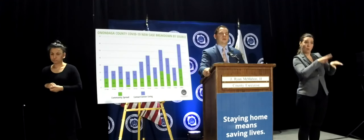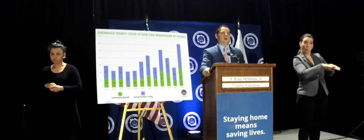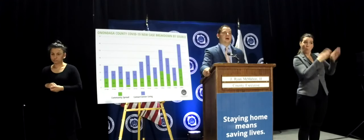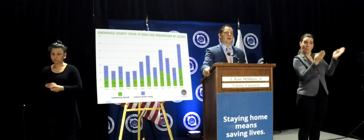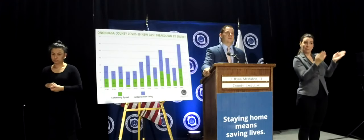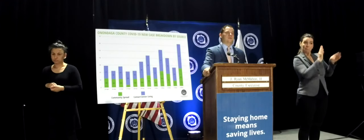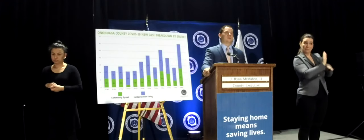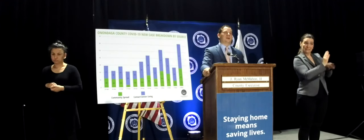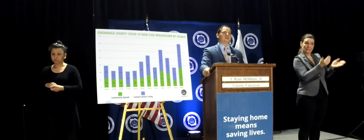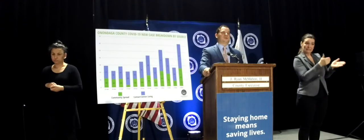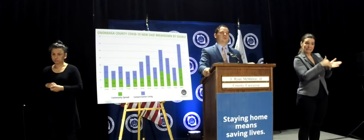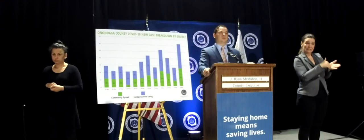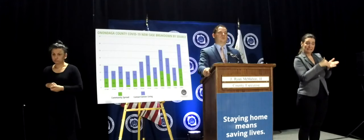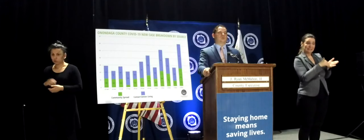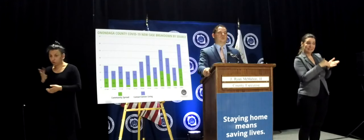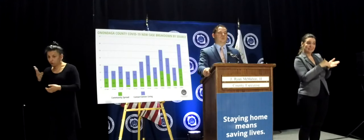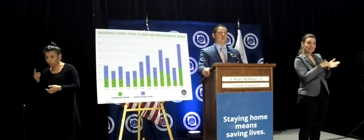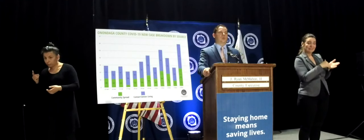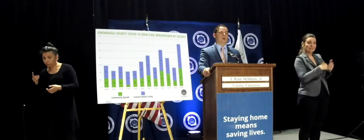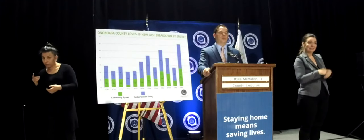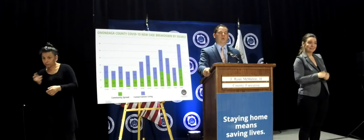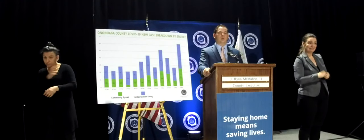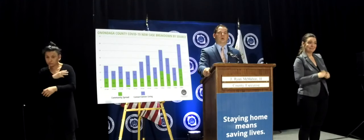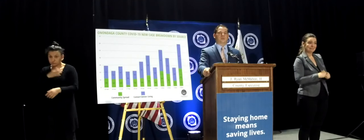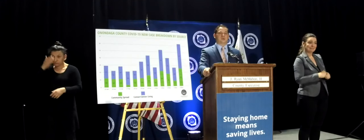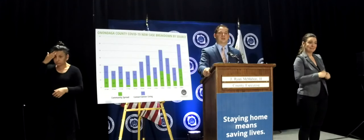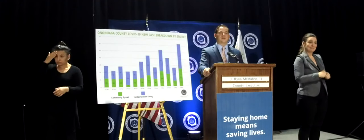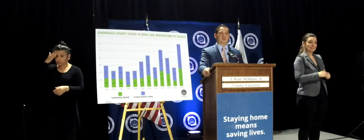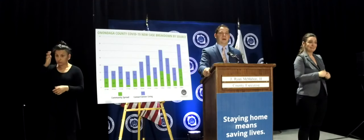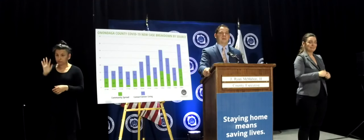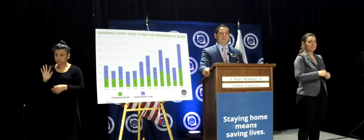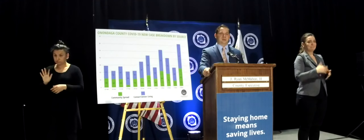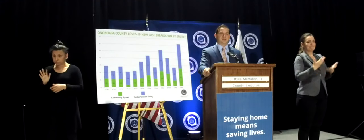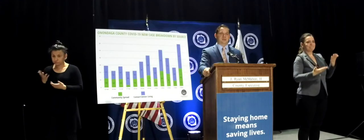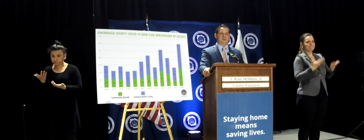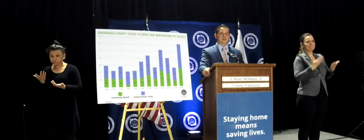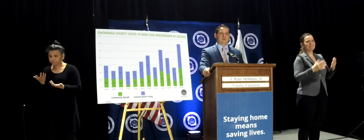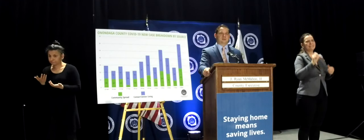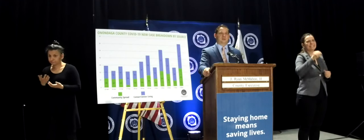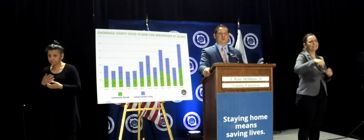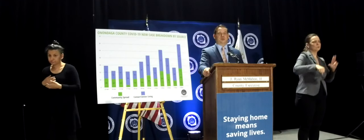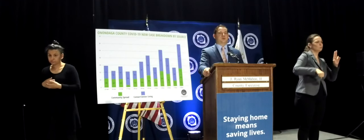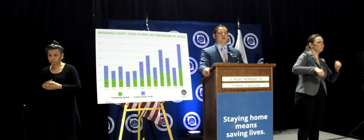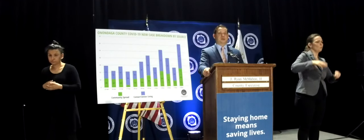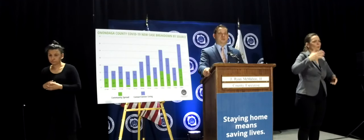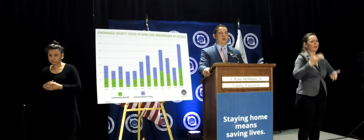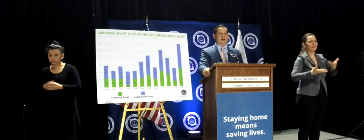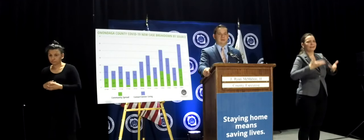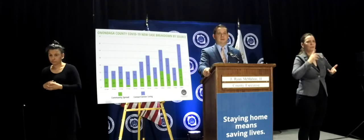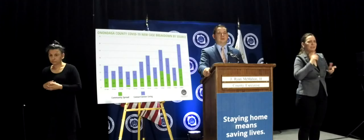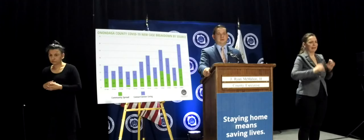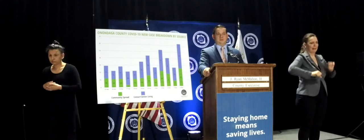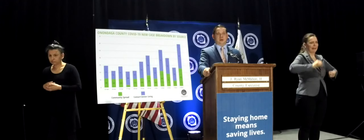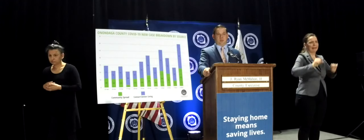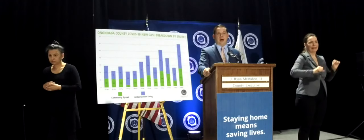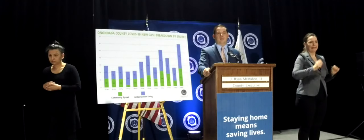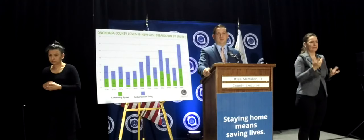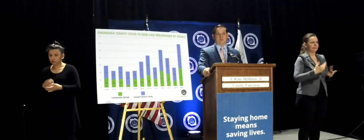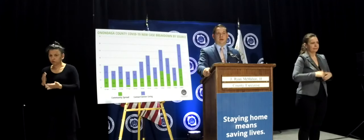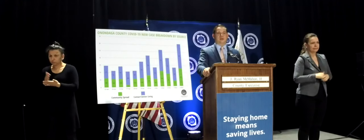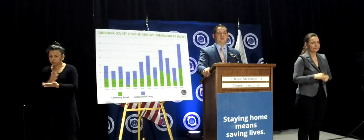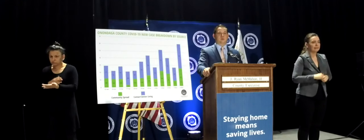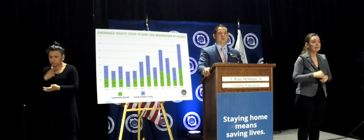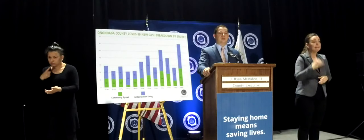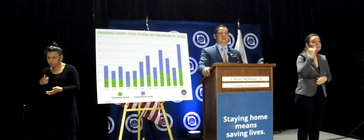now. If you get to 1.1% of your population through community spread, you got a